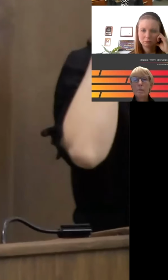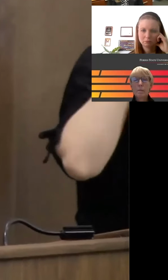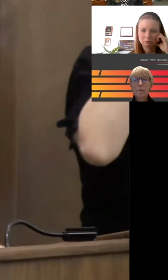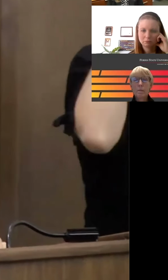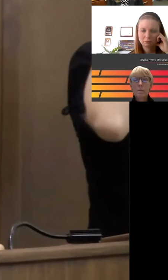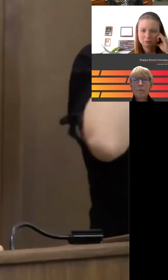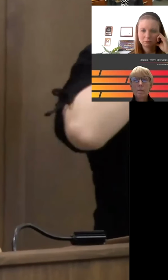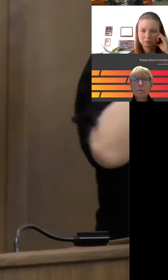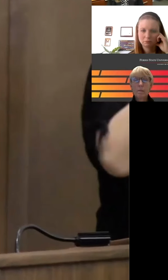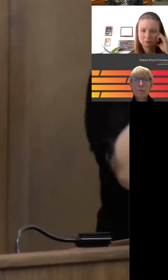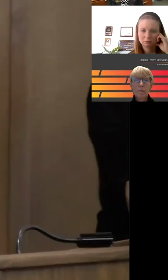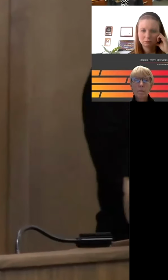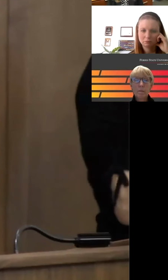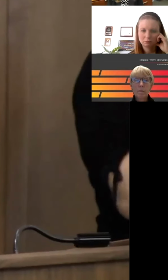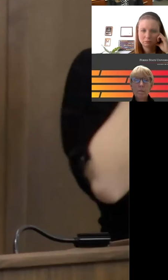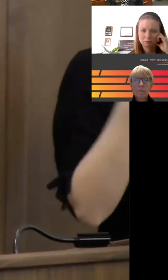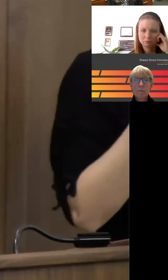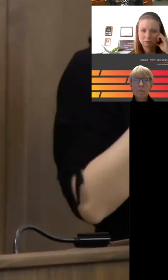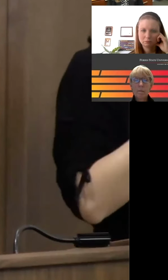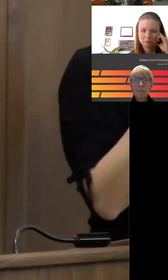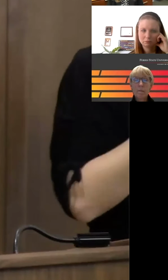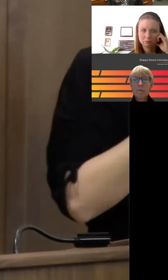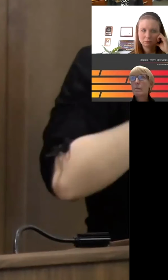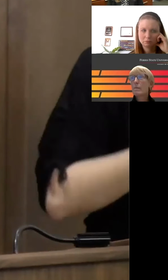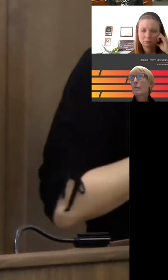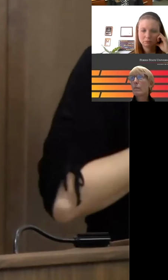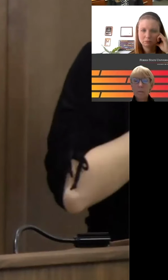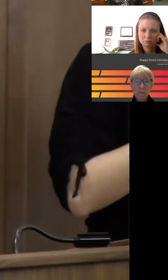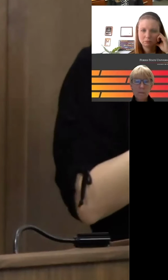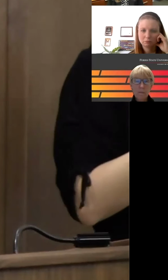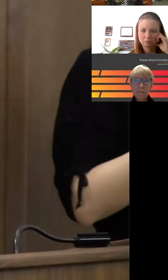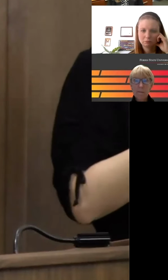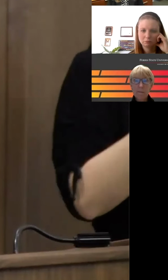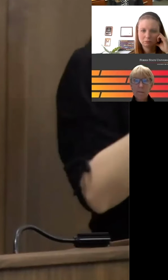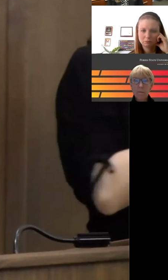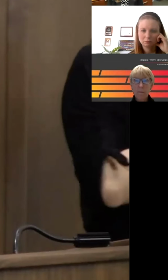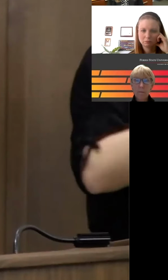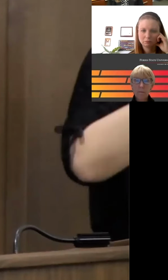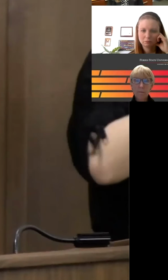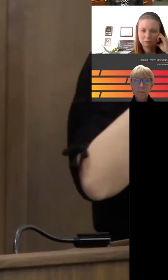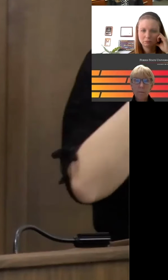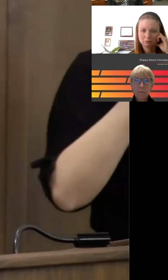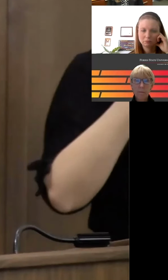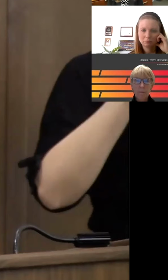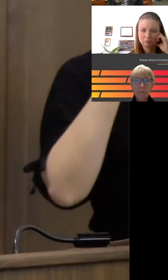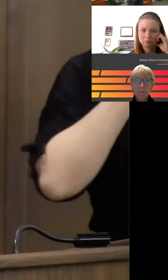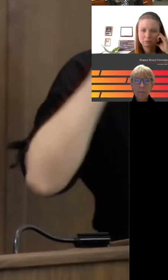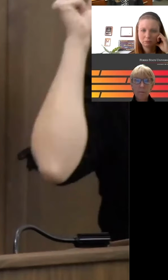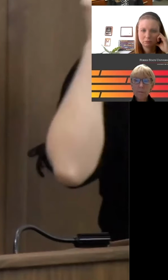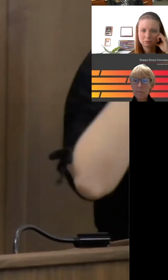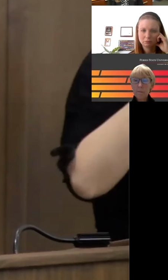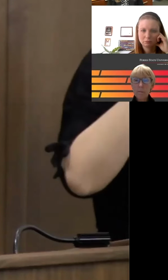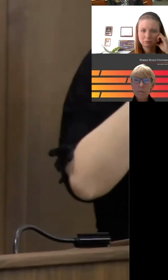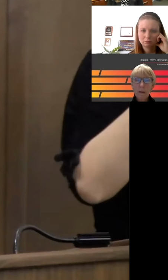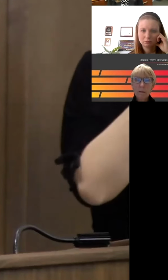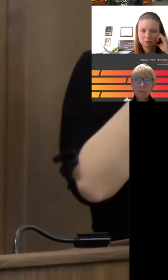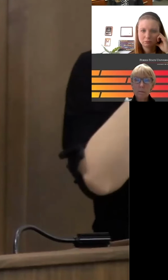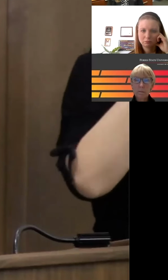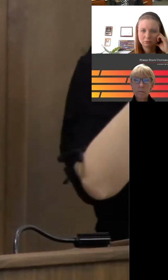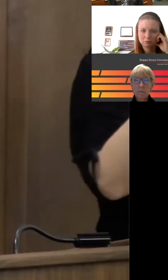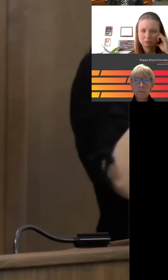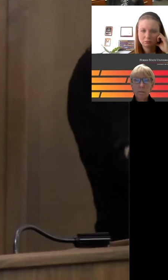focused on eliminating problems caused by industrialization, immigration, urbanization, and